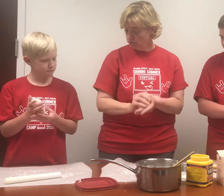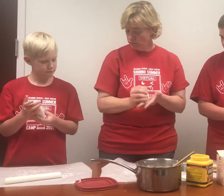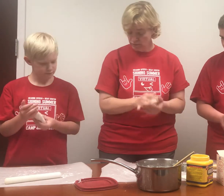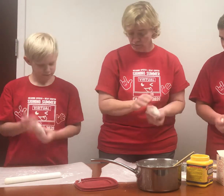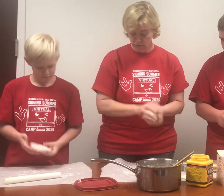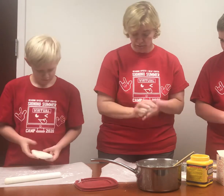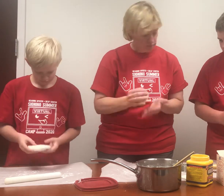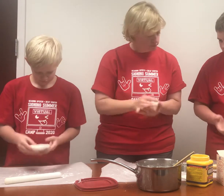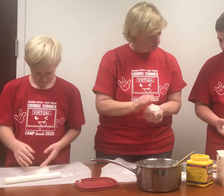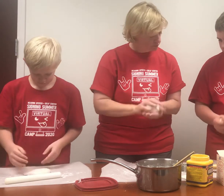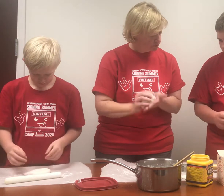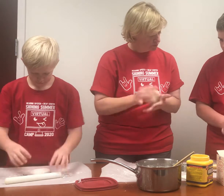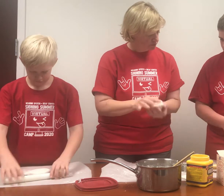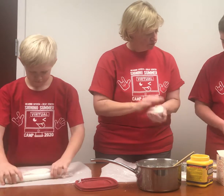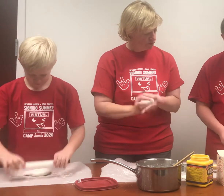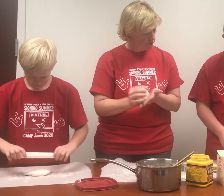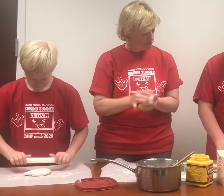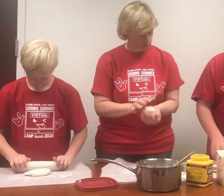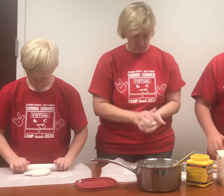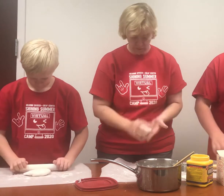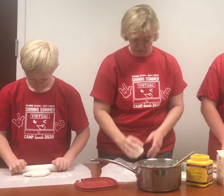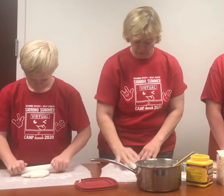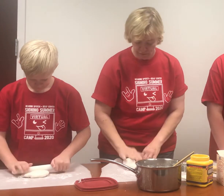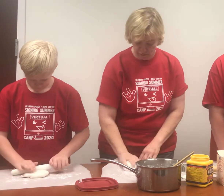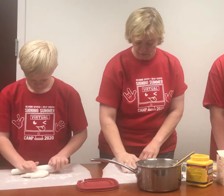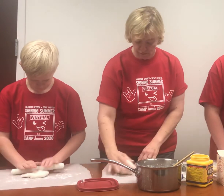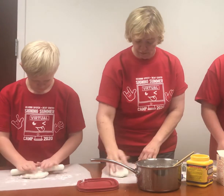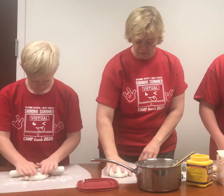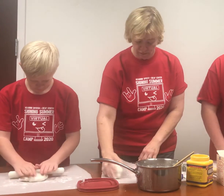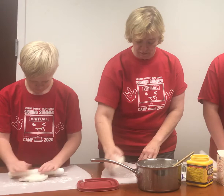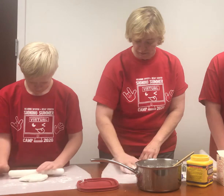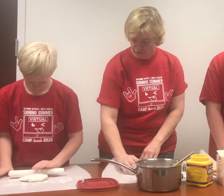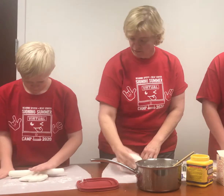Ready? Go ahead. Go ahead. Put it down. Yeah.